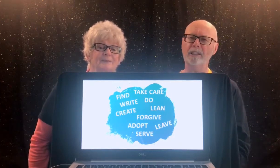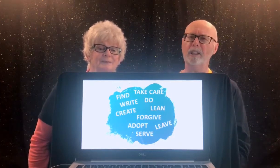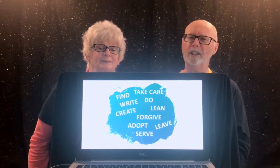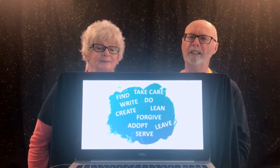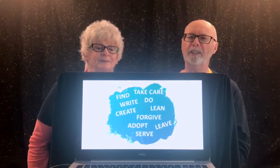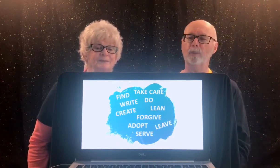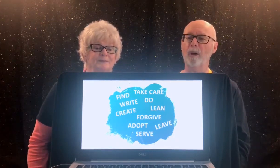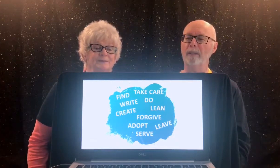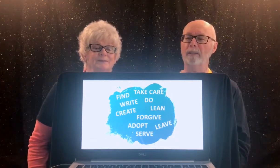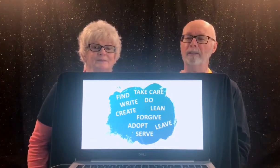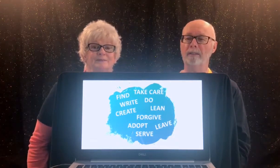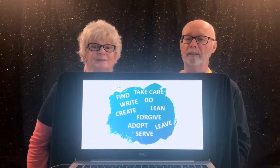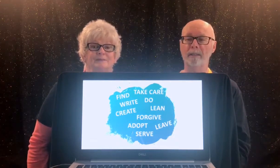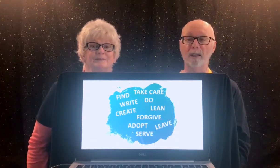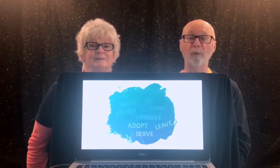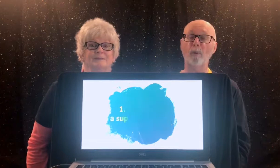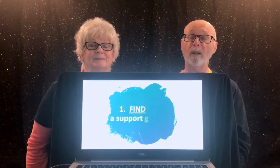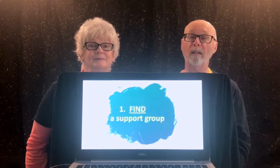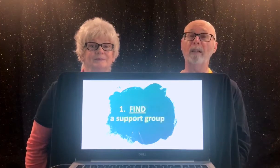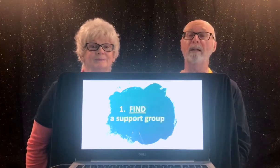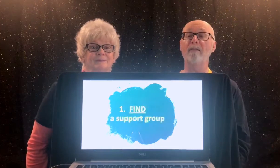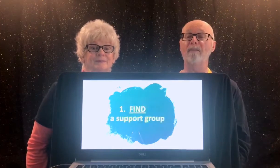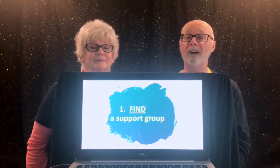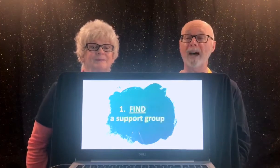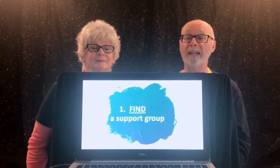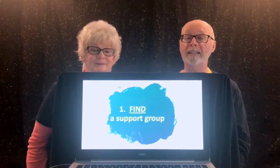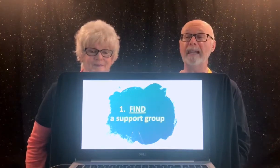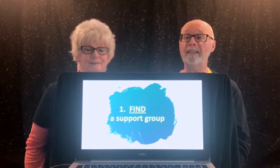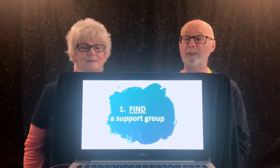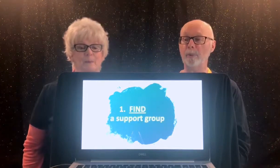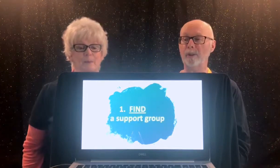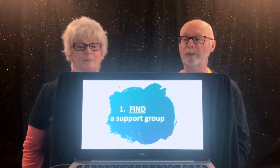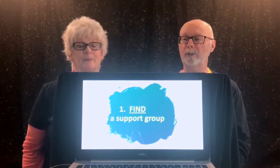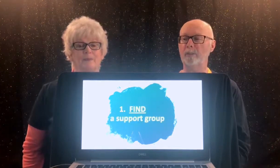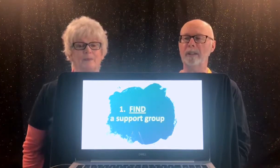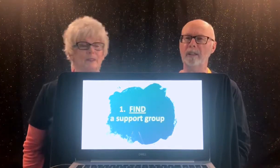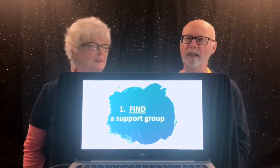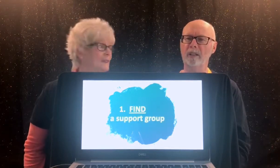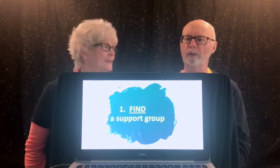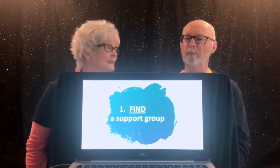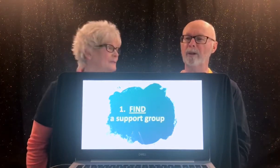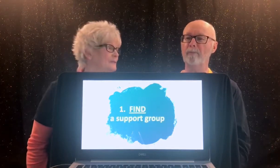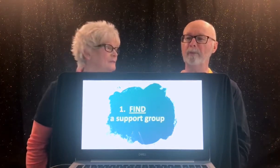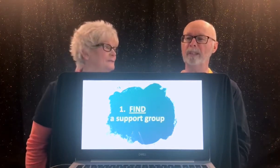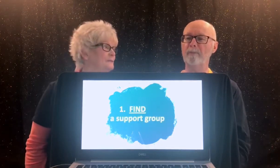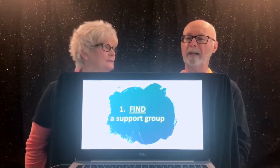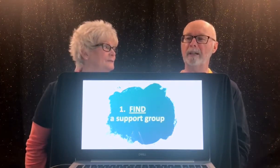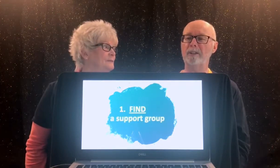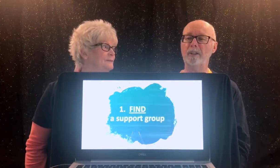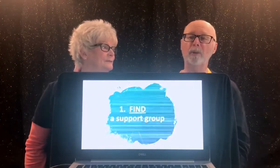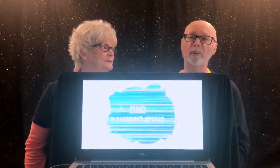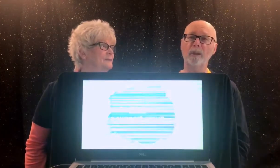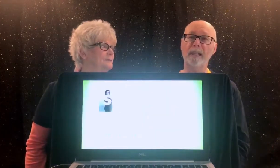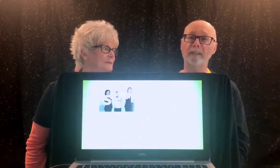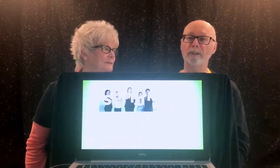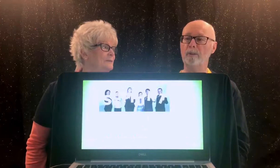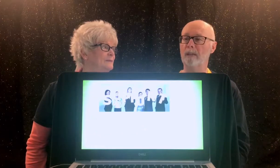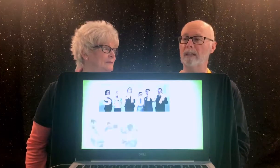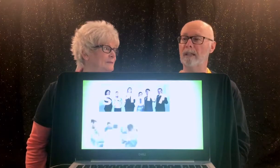look at each one. Number 1, find a support group, a group of bereaved parents that you can relate to